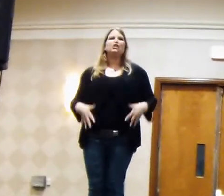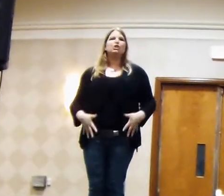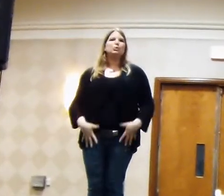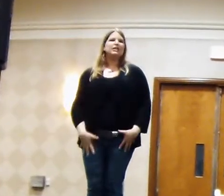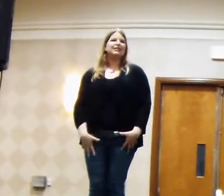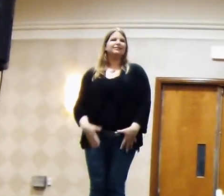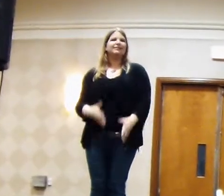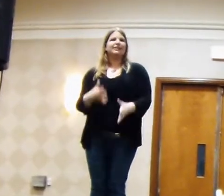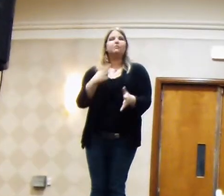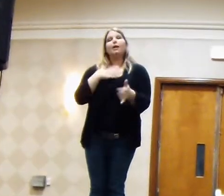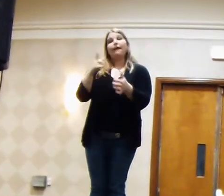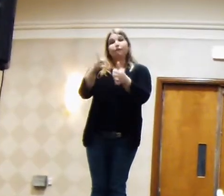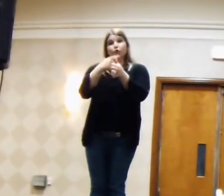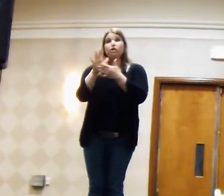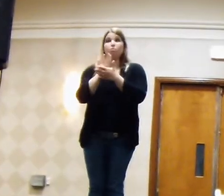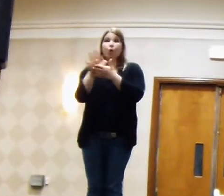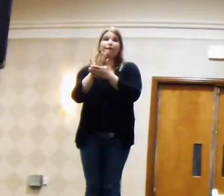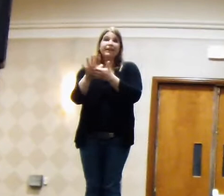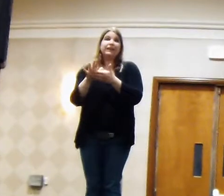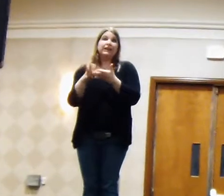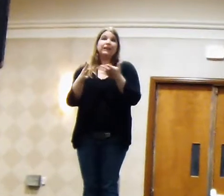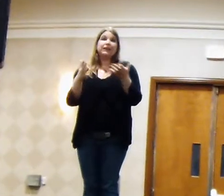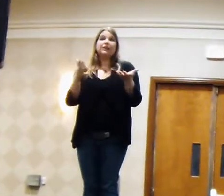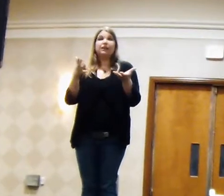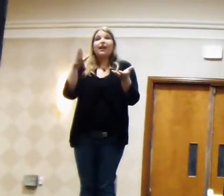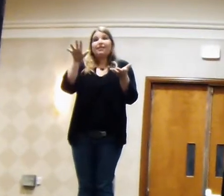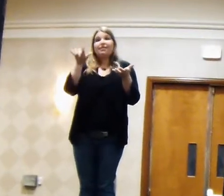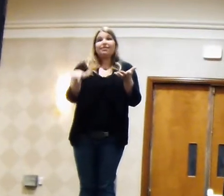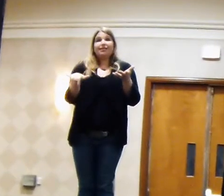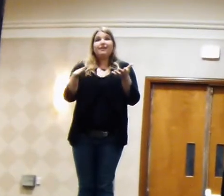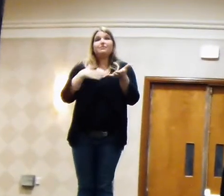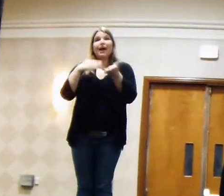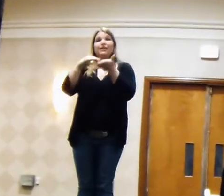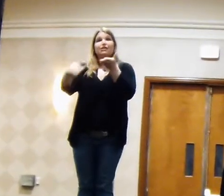It was my first movie, so that's my disclaimer here.